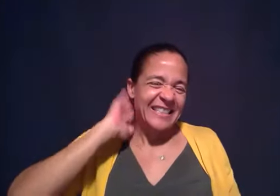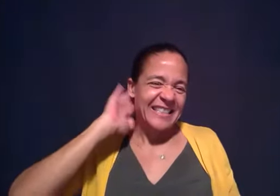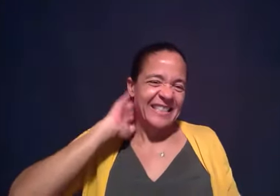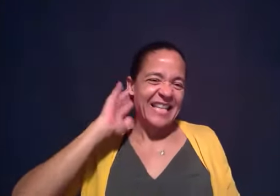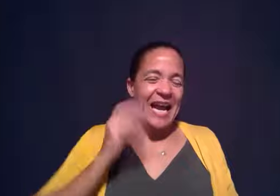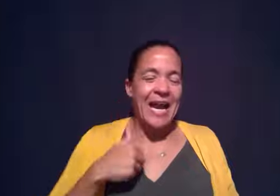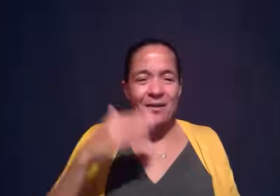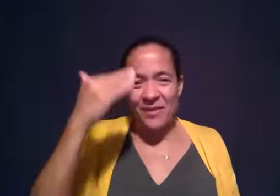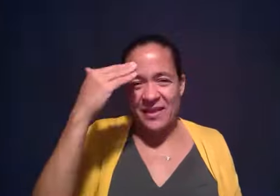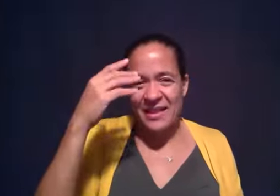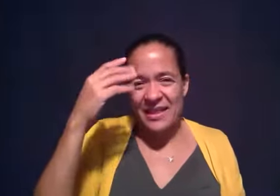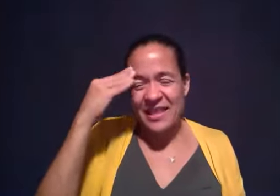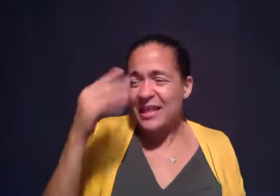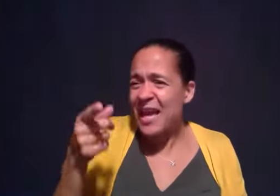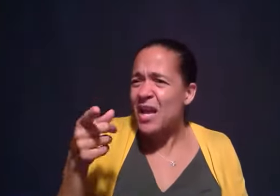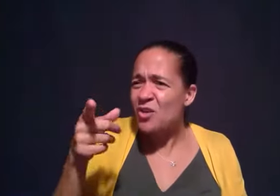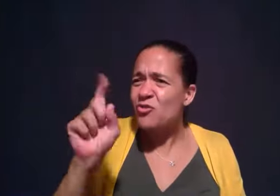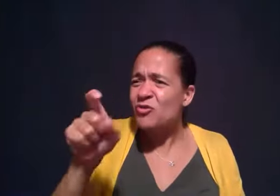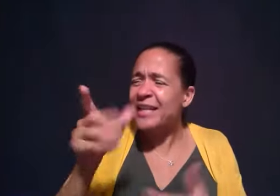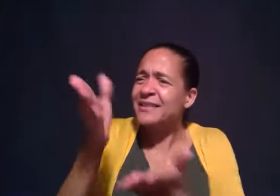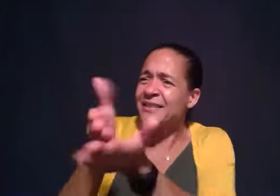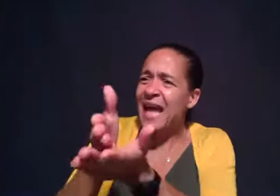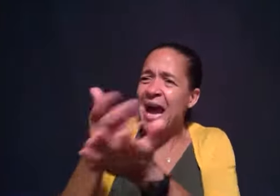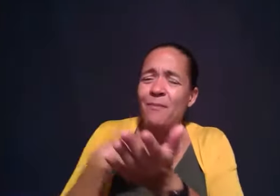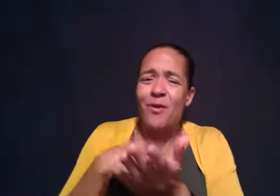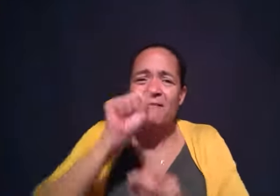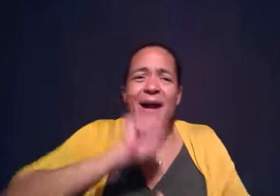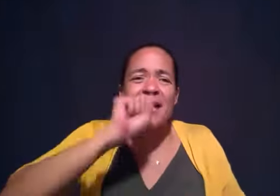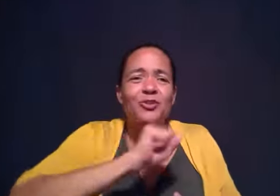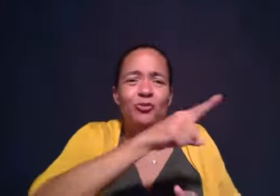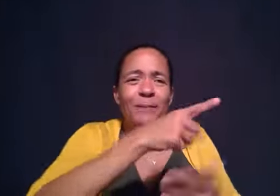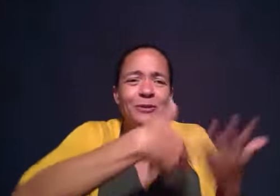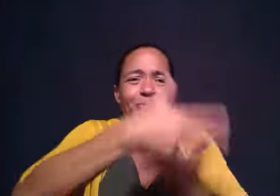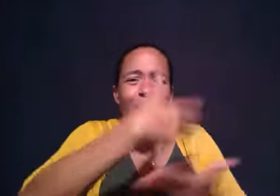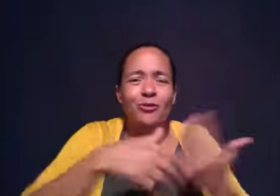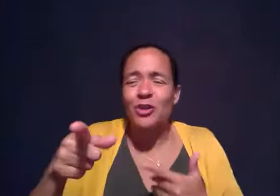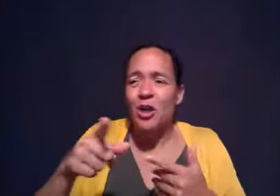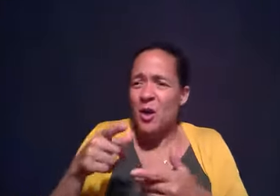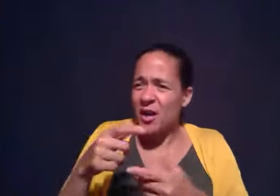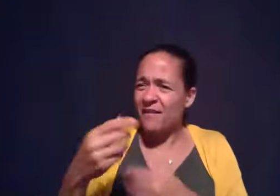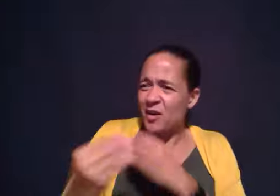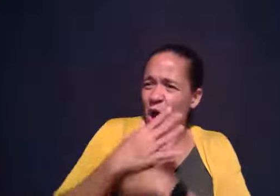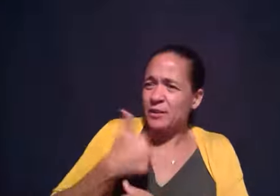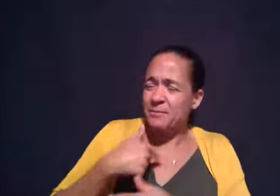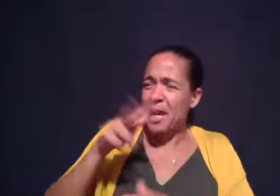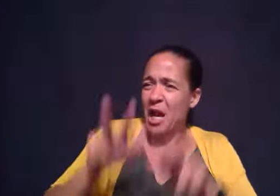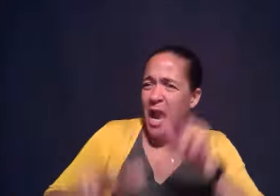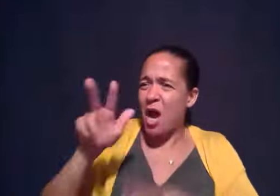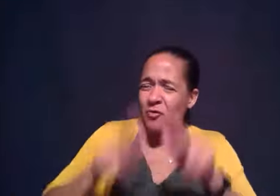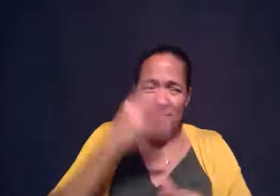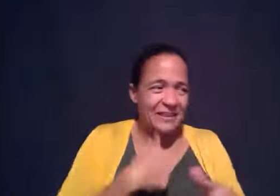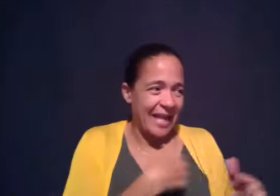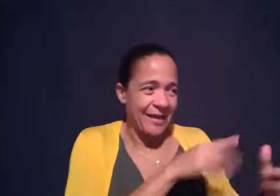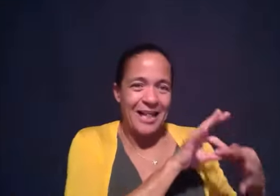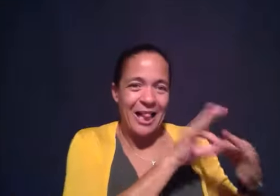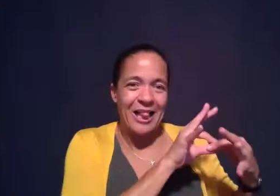it up. We got an ice cream social going, because he's making me really uncomfortable. And I would think, I need to do that.